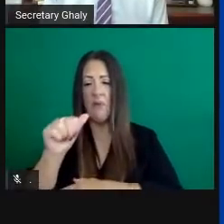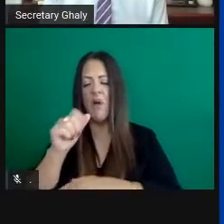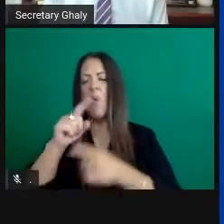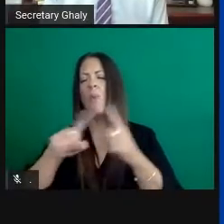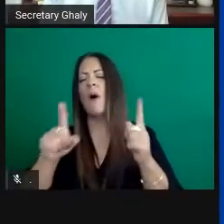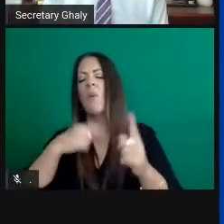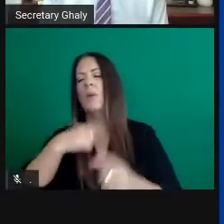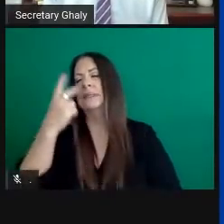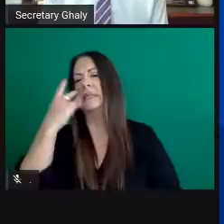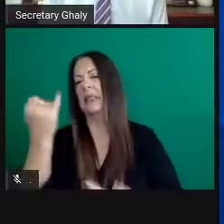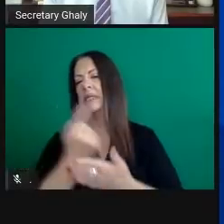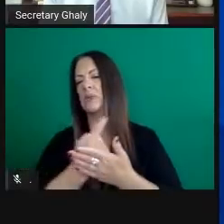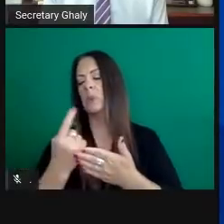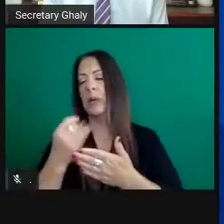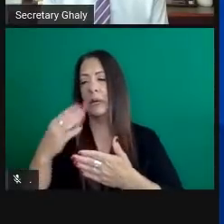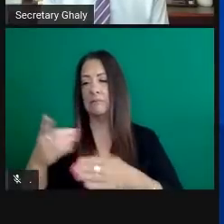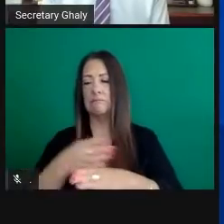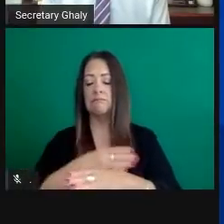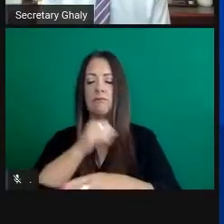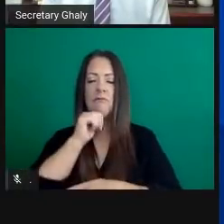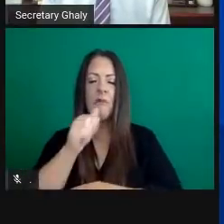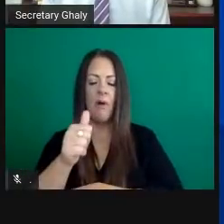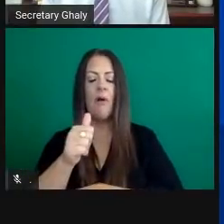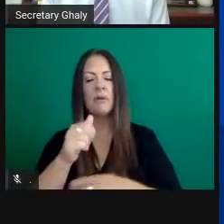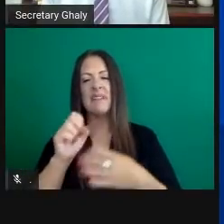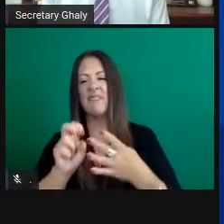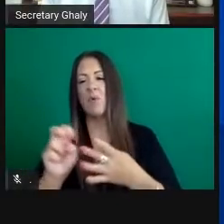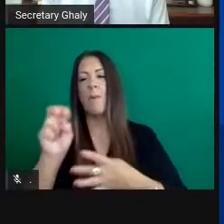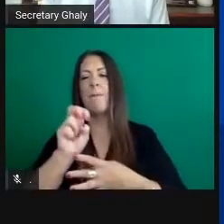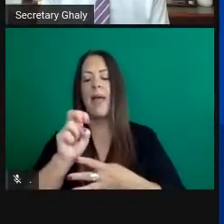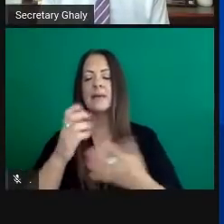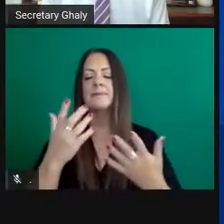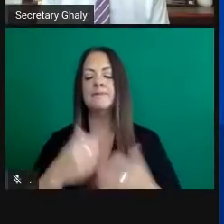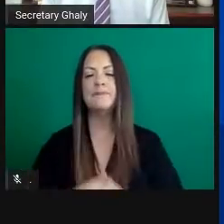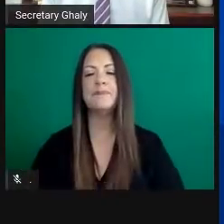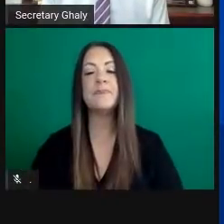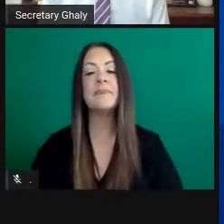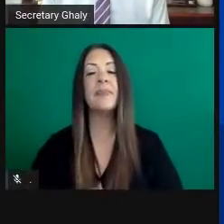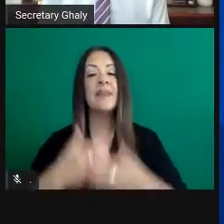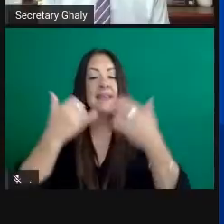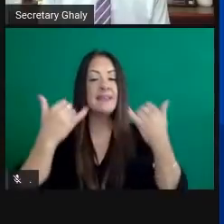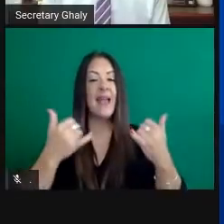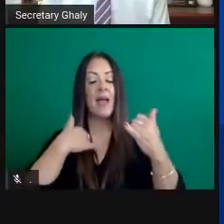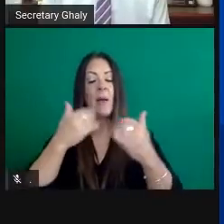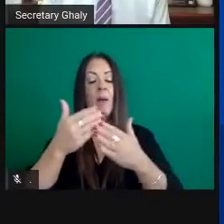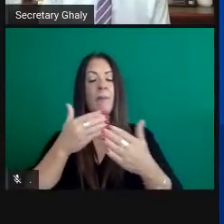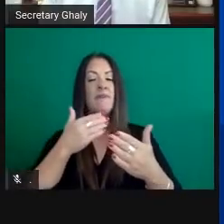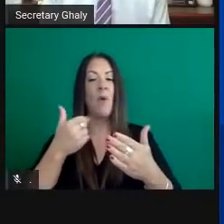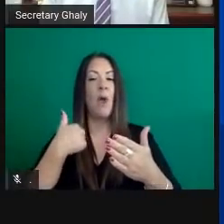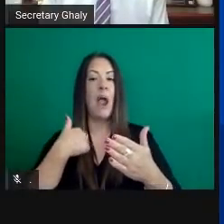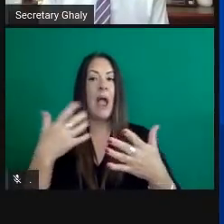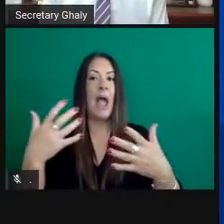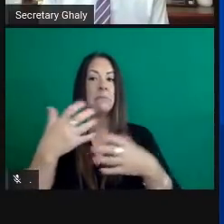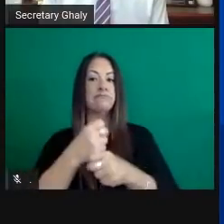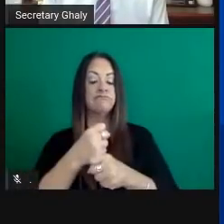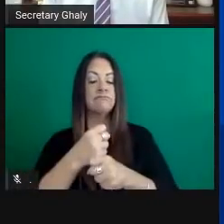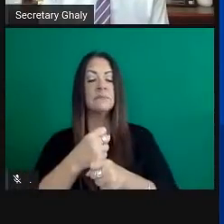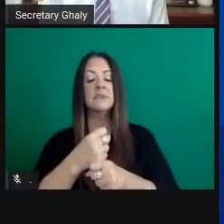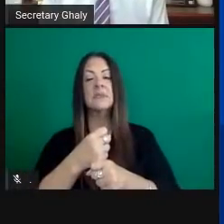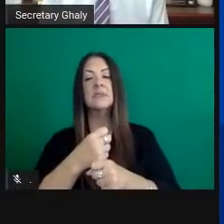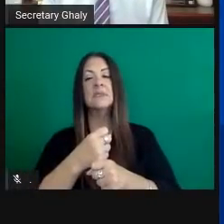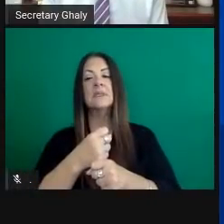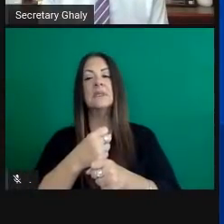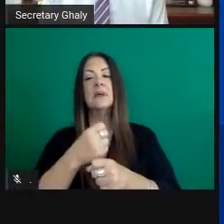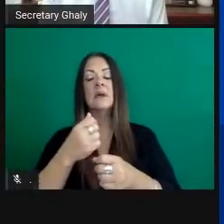of this coming week. So with that, before we go to reporter questions, I just want to say during this